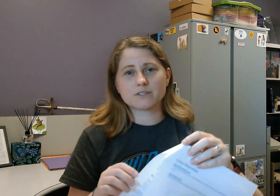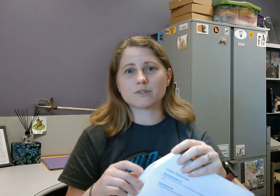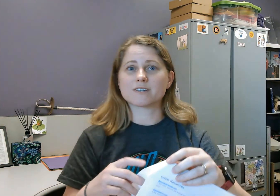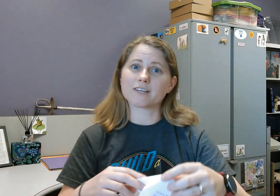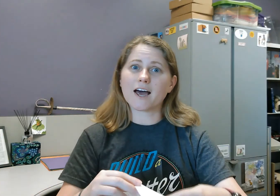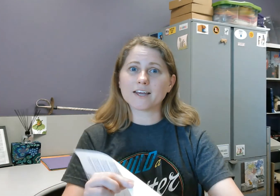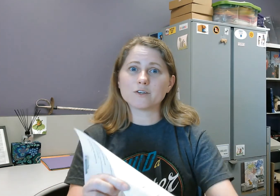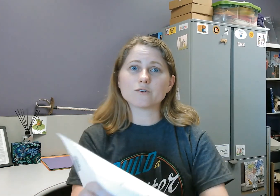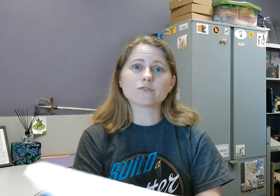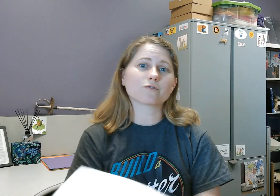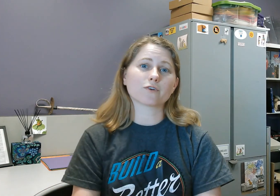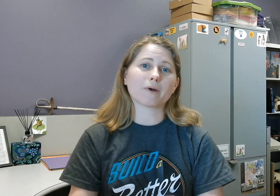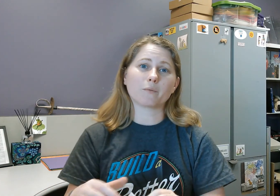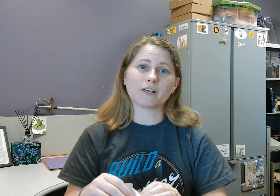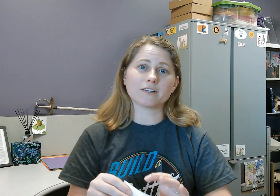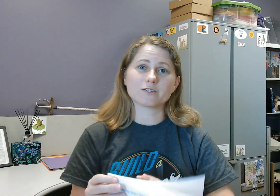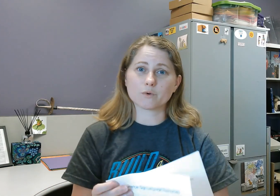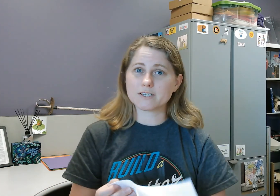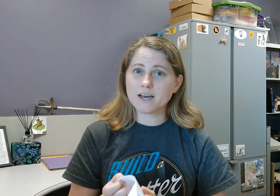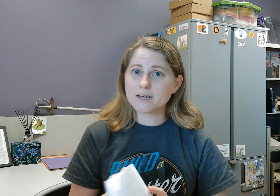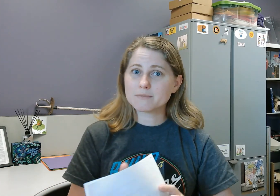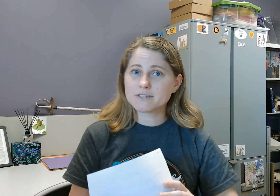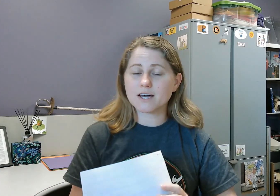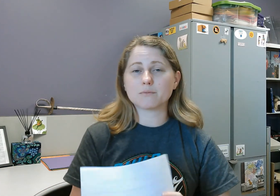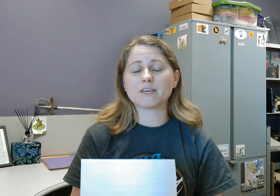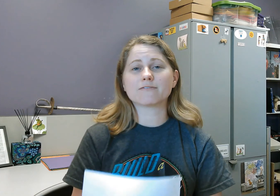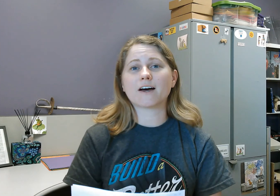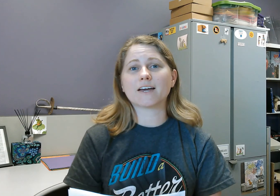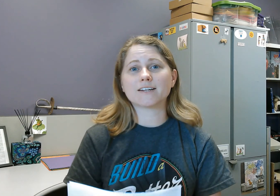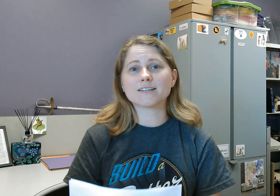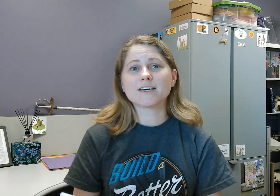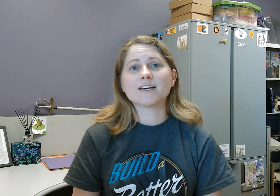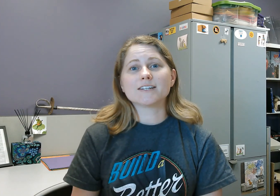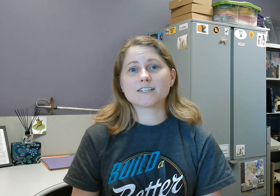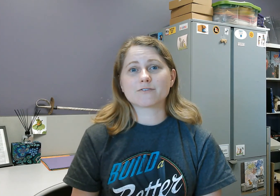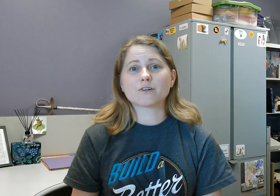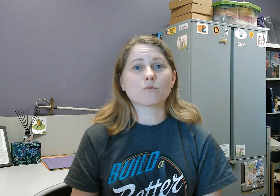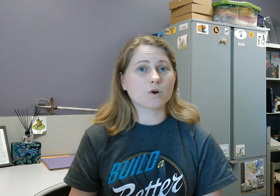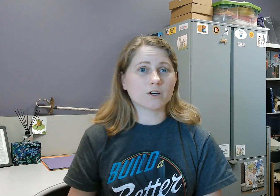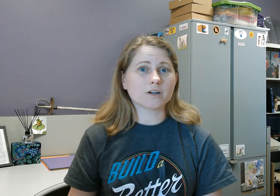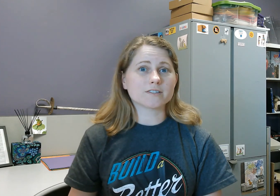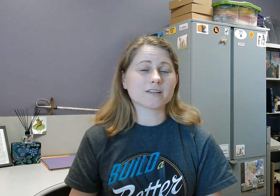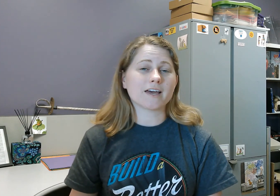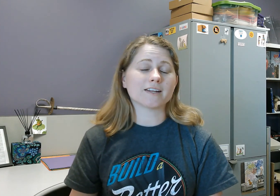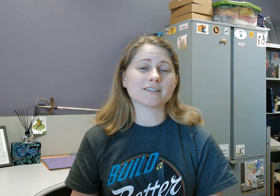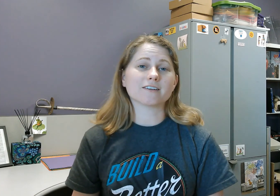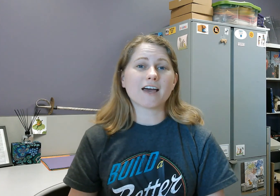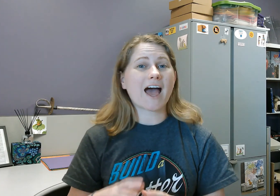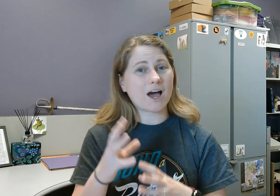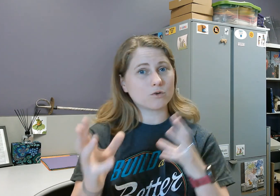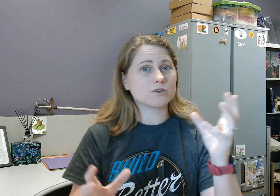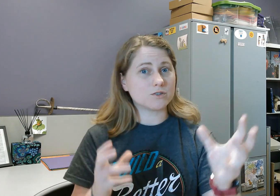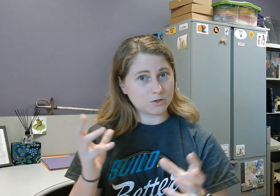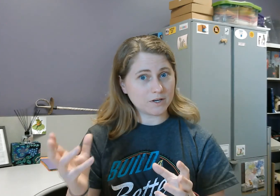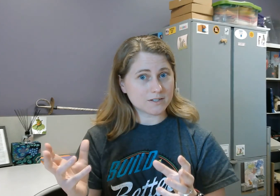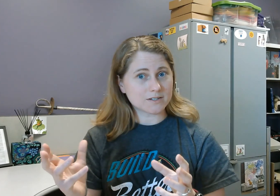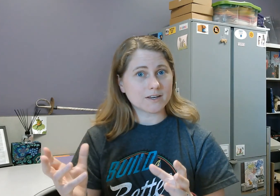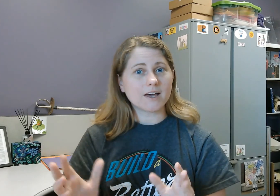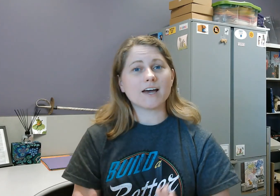resources that I use for my weekly story times to help me find different words and how to do it. I